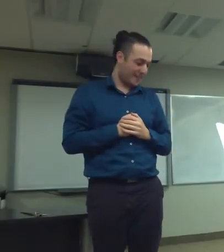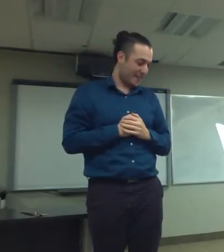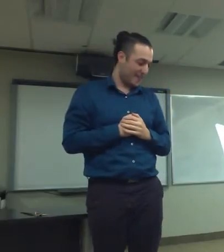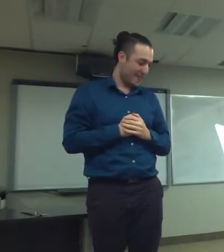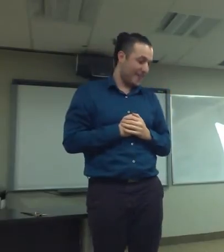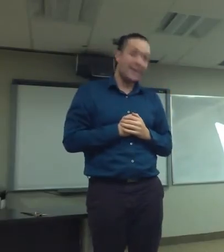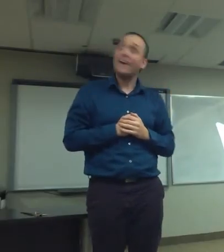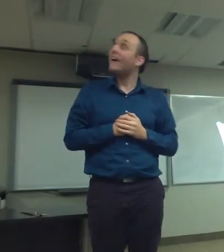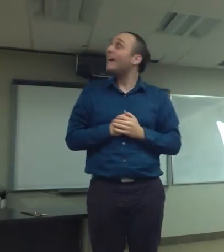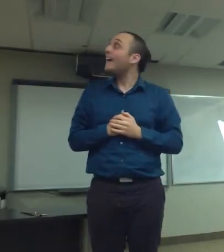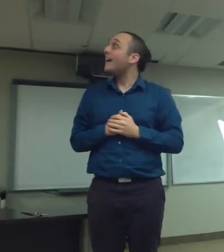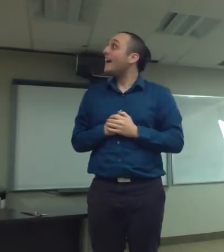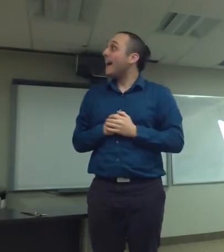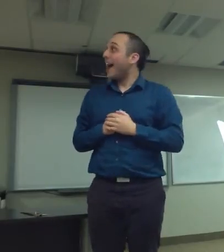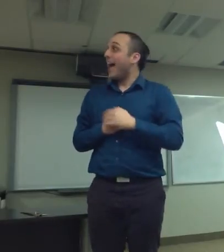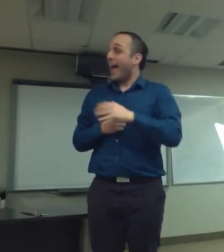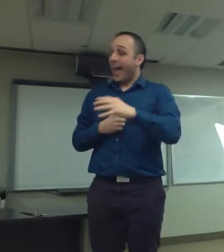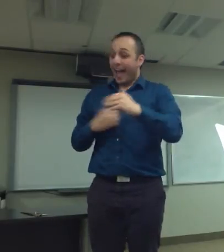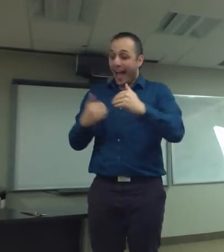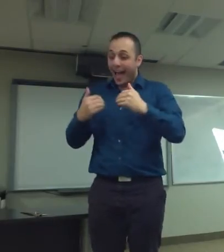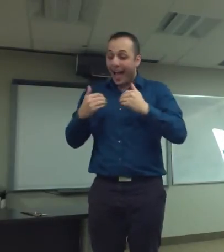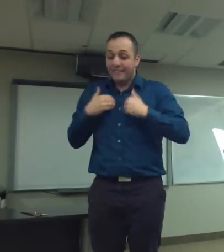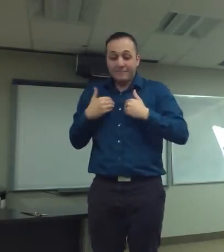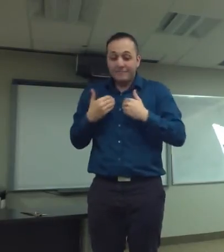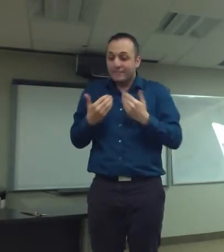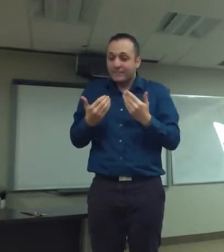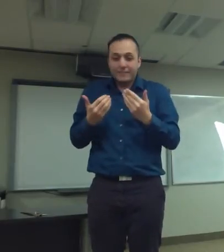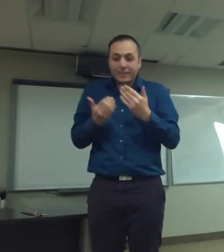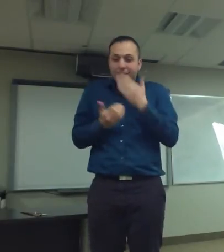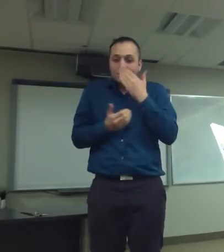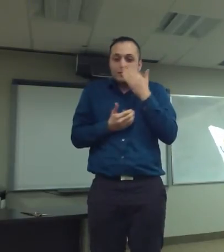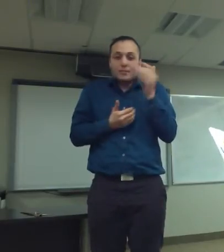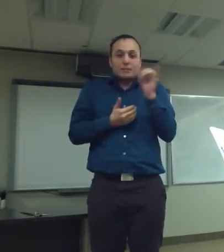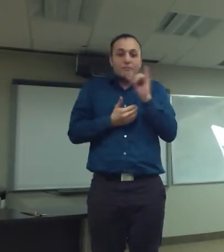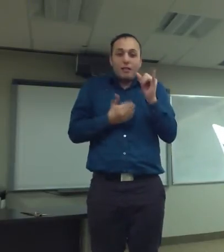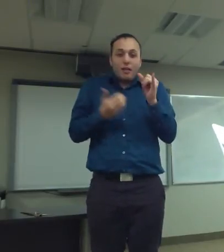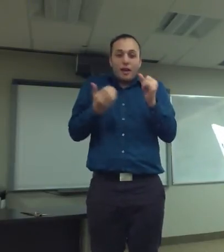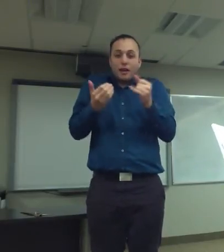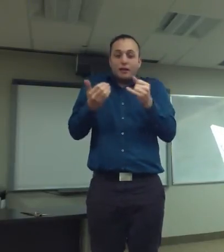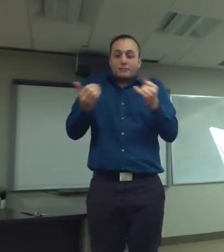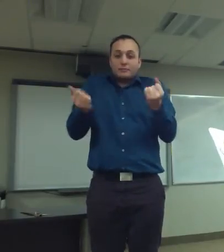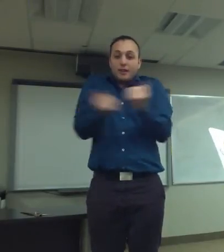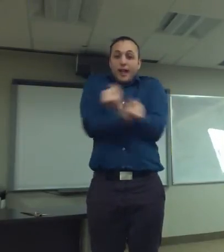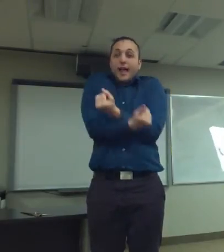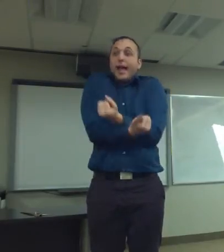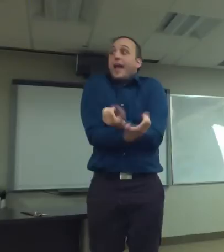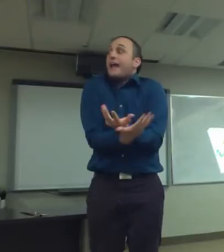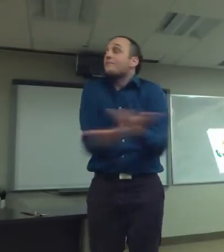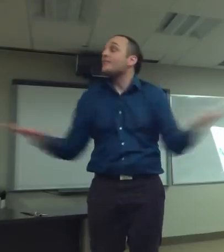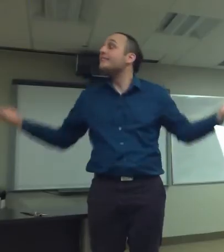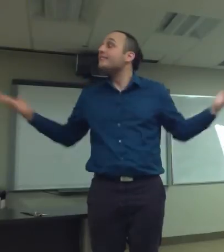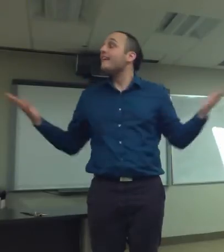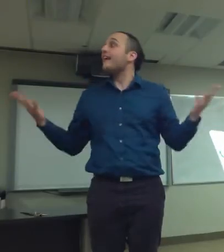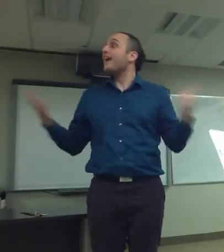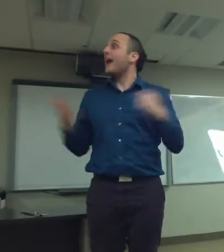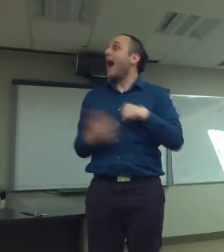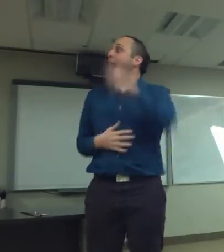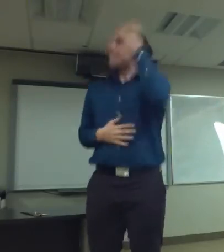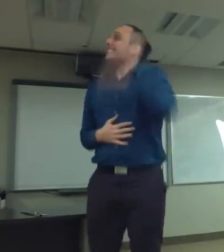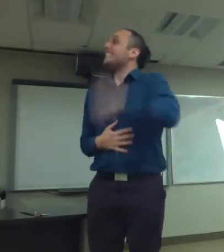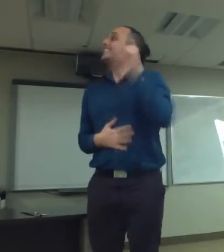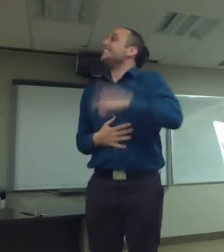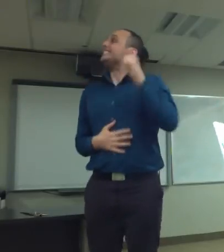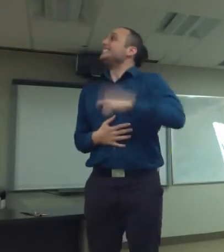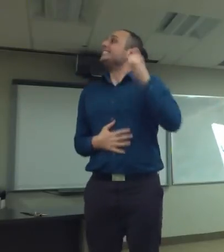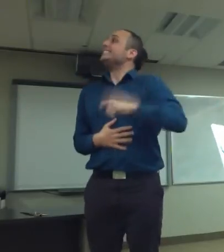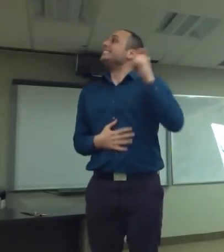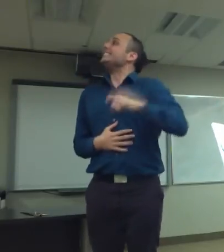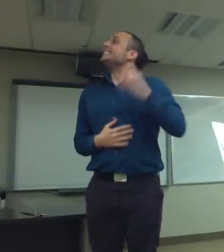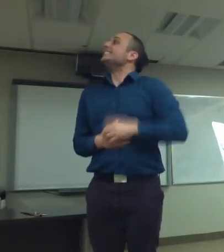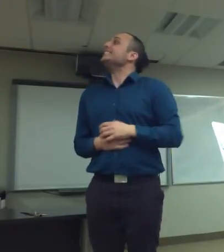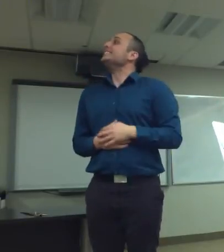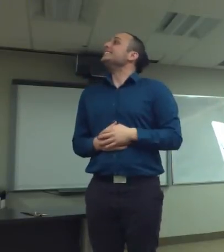Mom, they have coloring markers that smell like anything you want. Mom, I need those coloring markers.